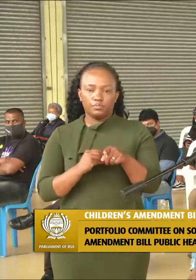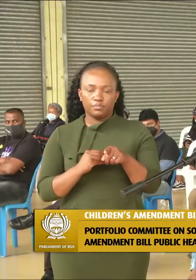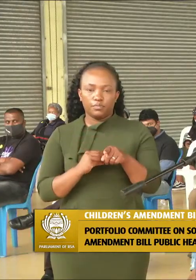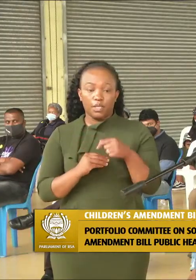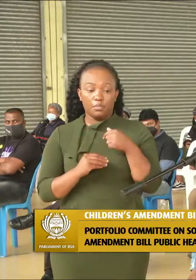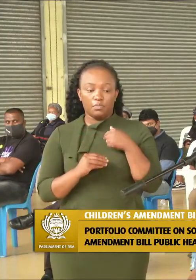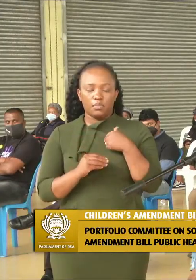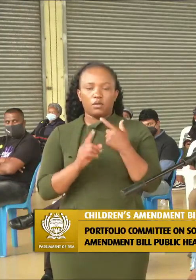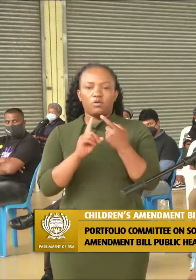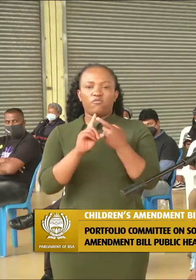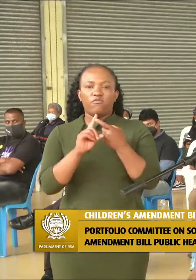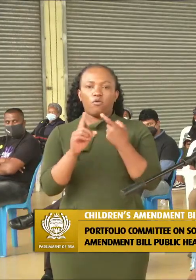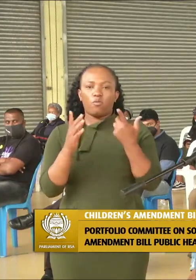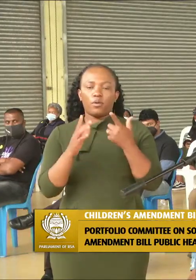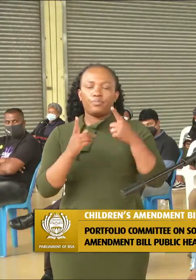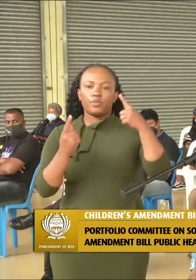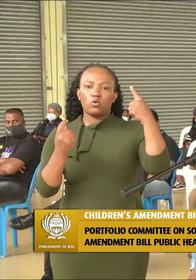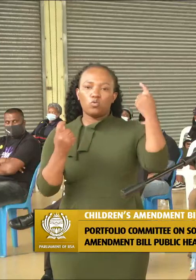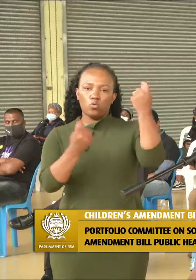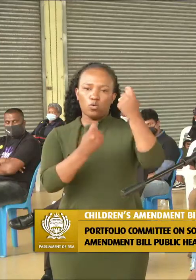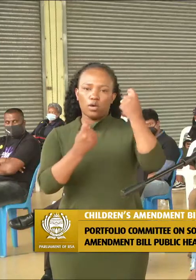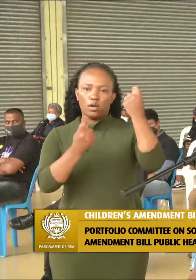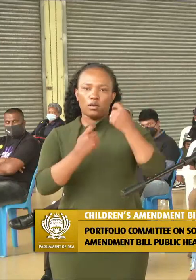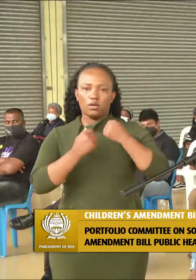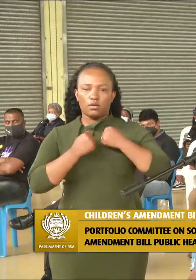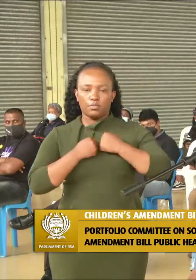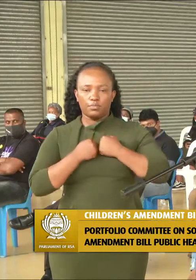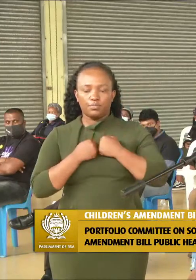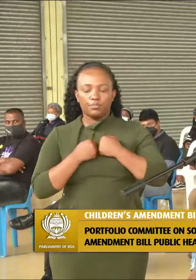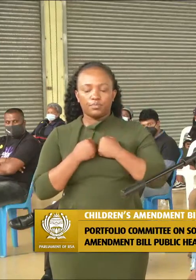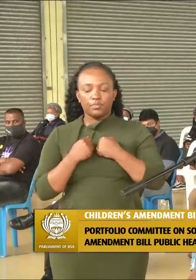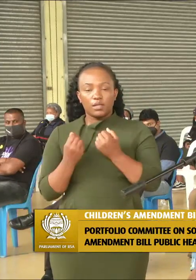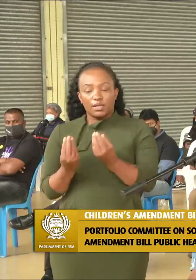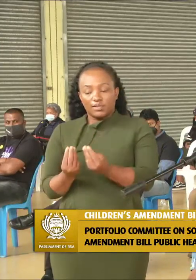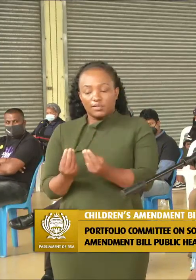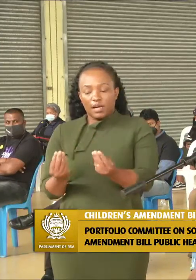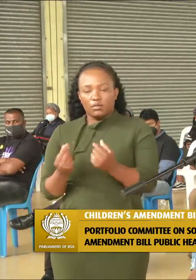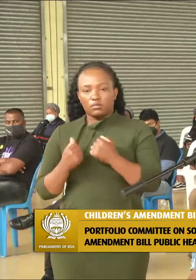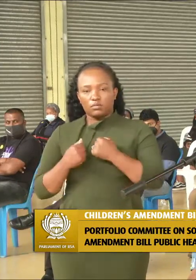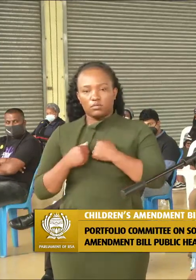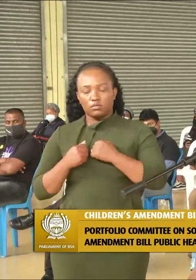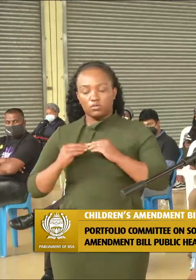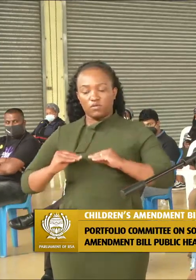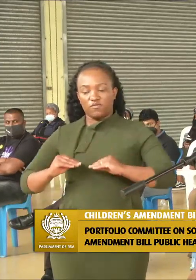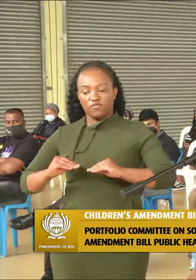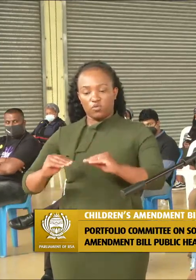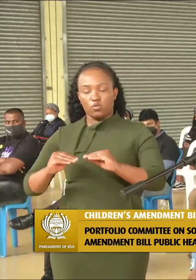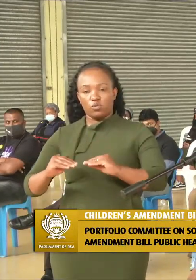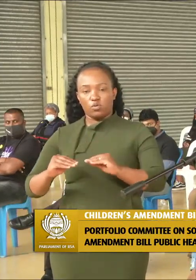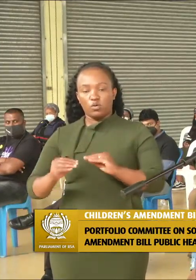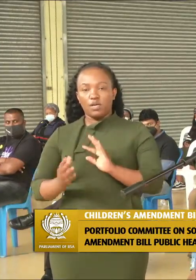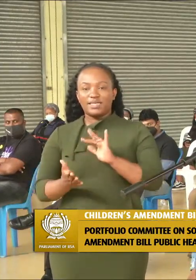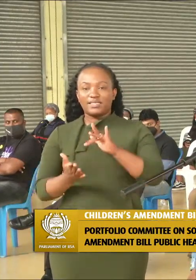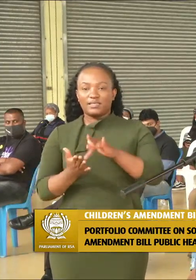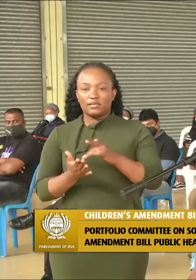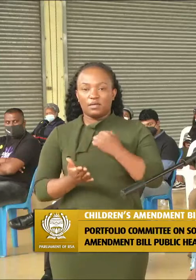from, ku rural area, izingane esizifundisayo mhlambe in my particular center.